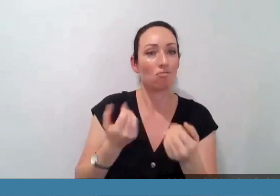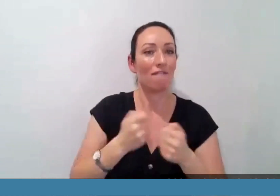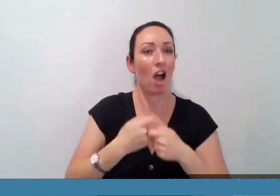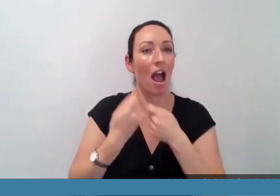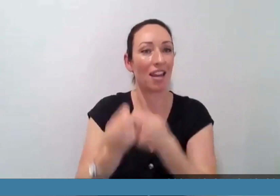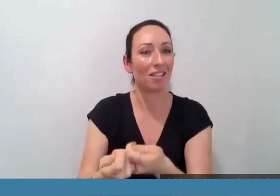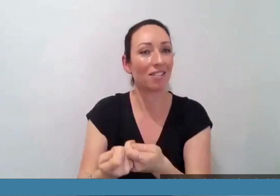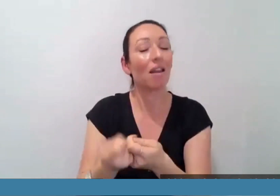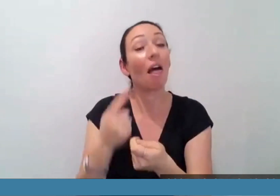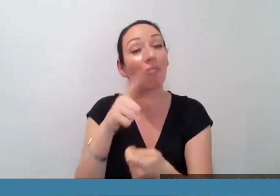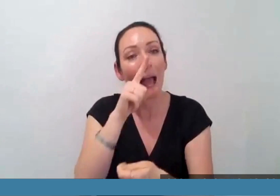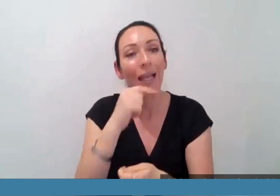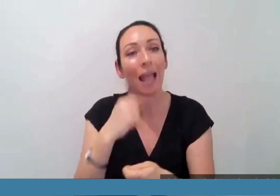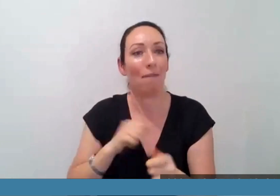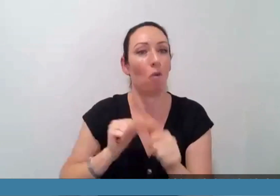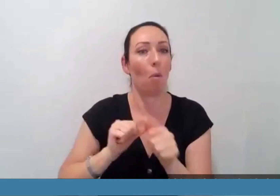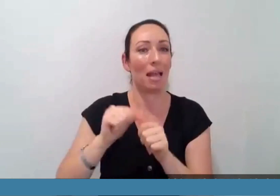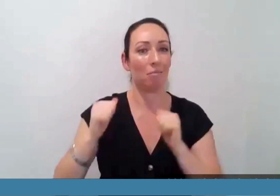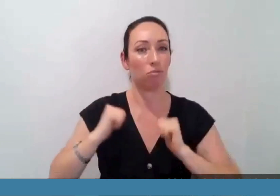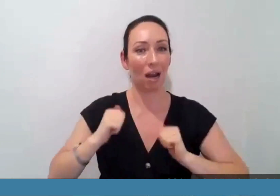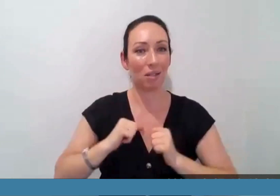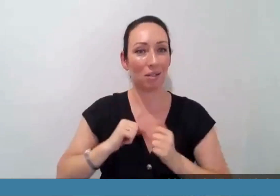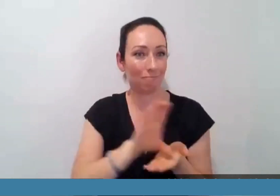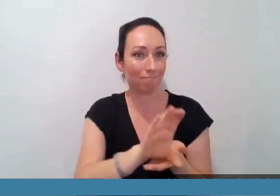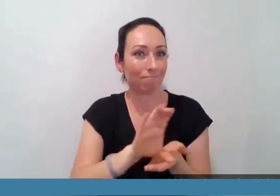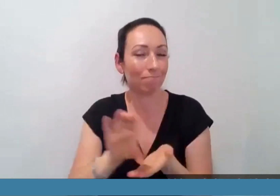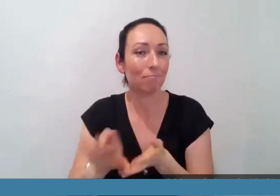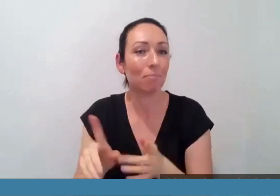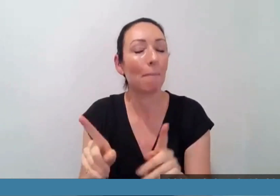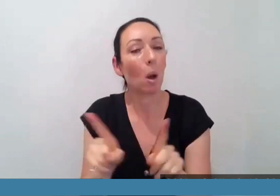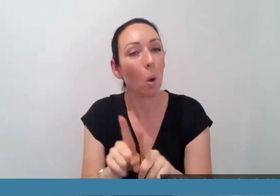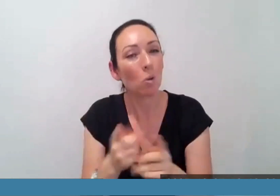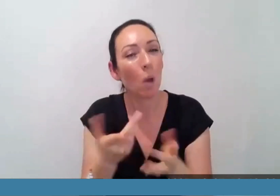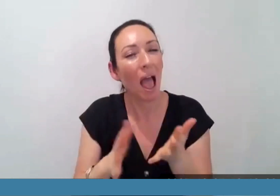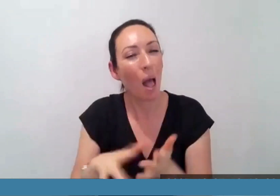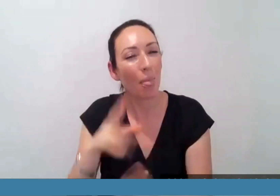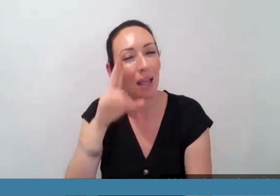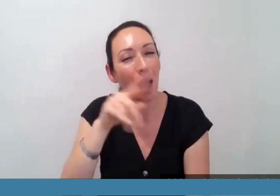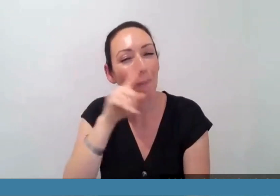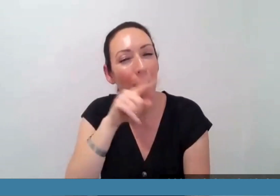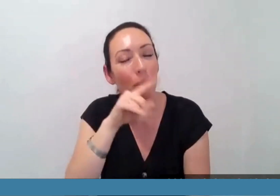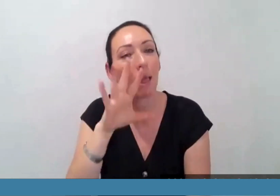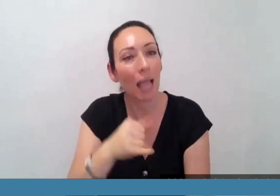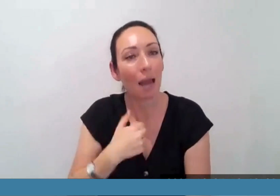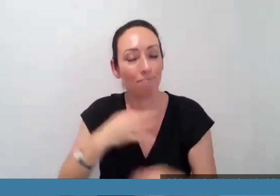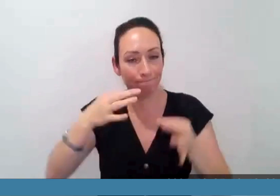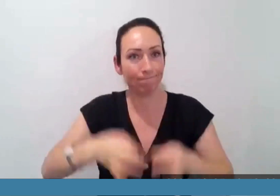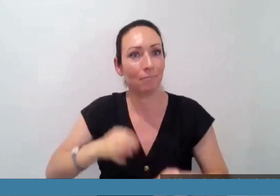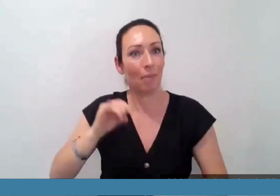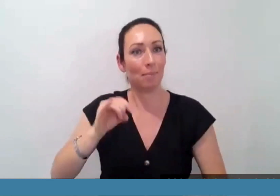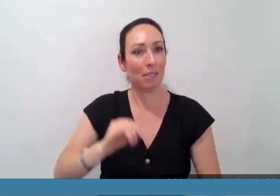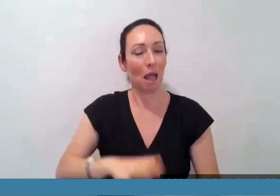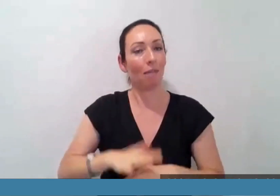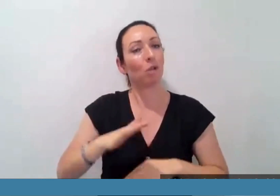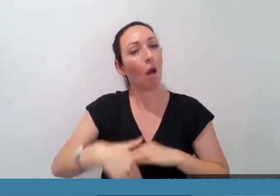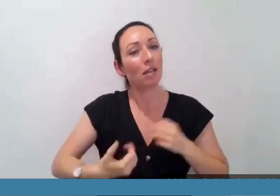young people make informed choices about employment supports, and how geography, exclusion,